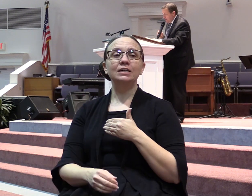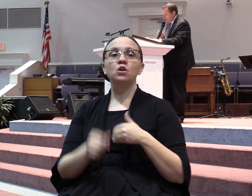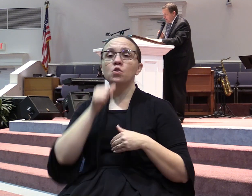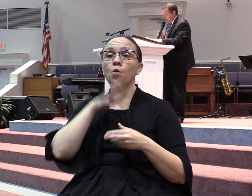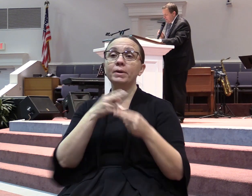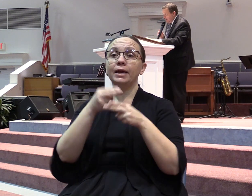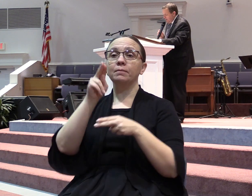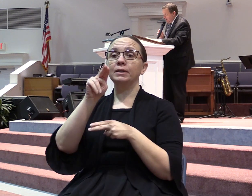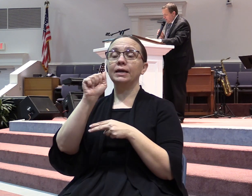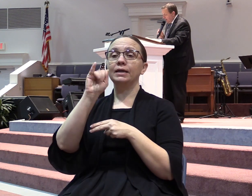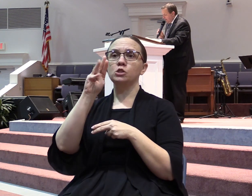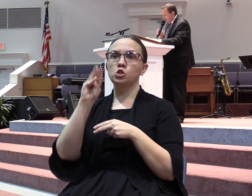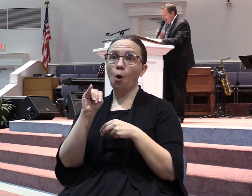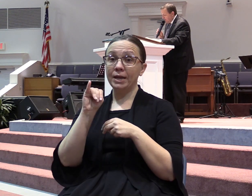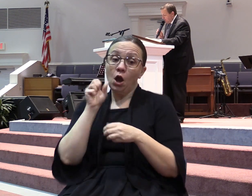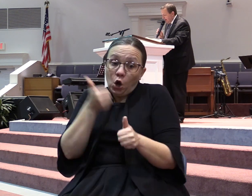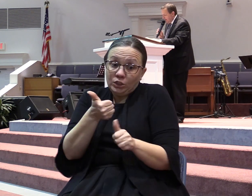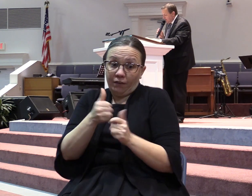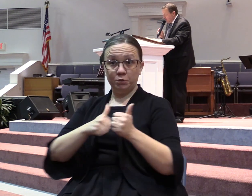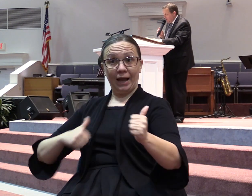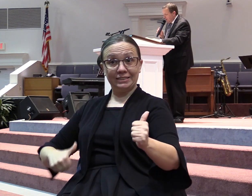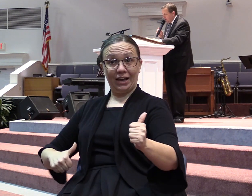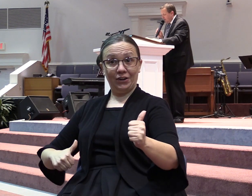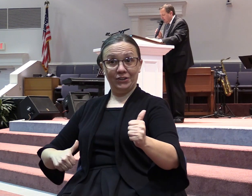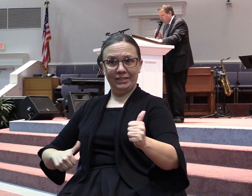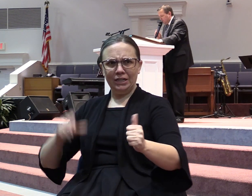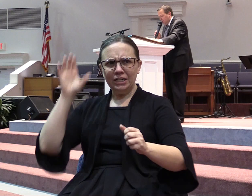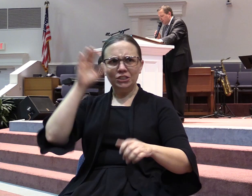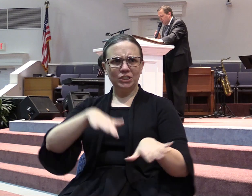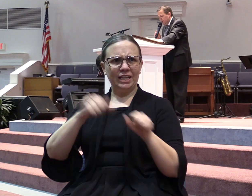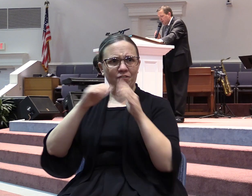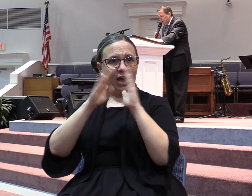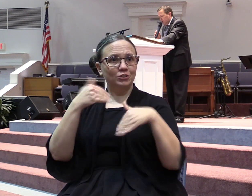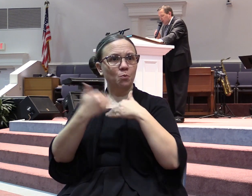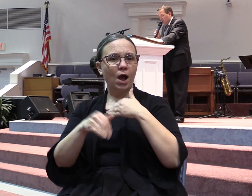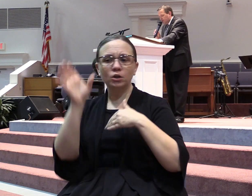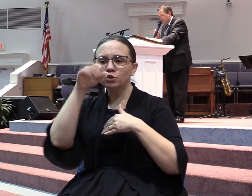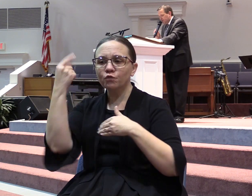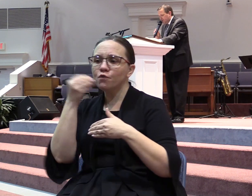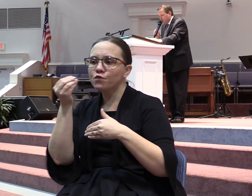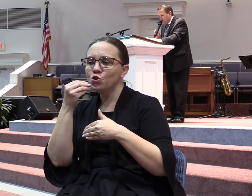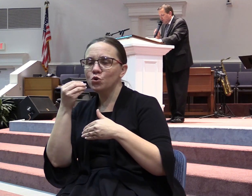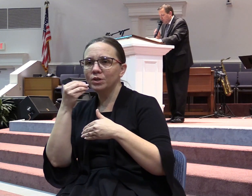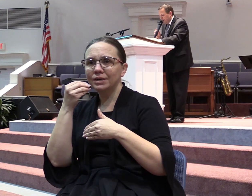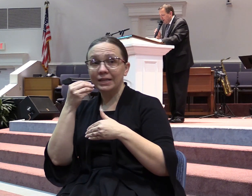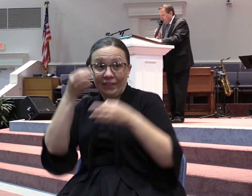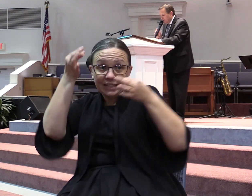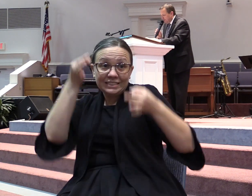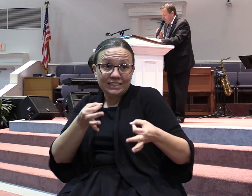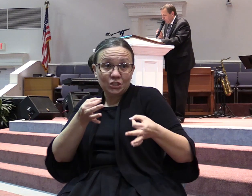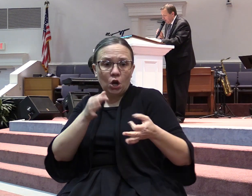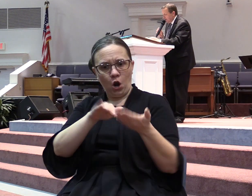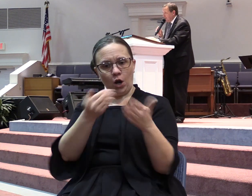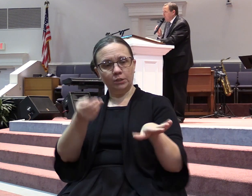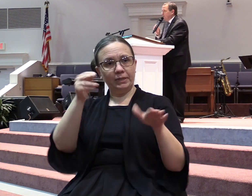backslider. She left the house of bread and searched for sustenance elsewhere. Because of this decision, she buried her